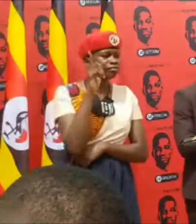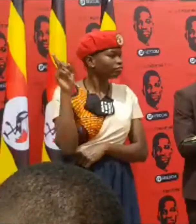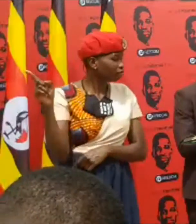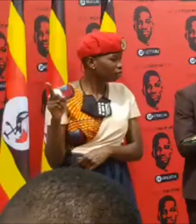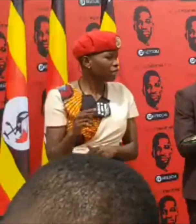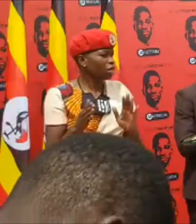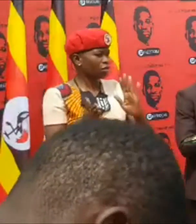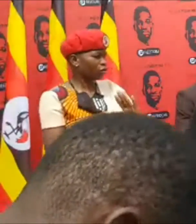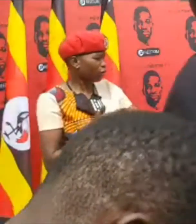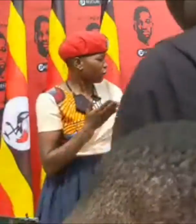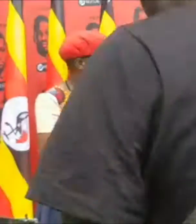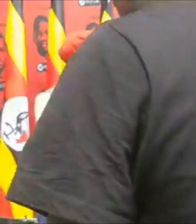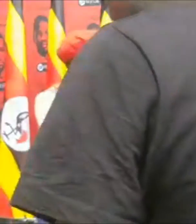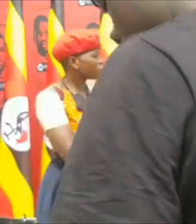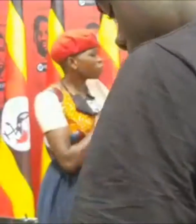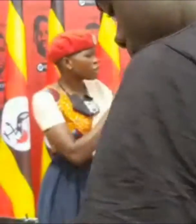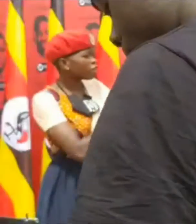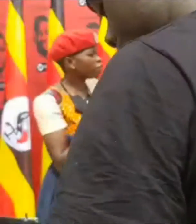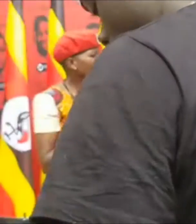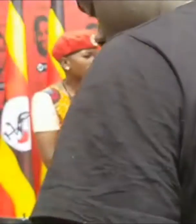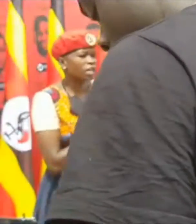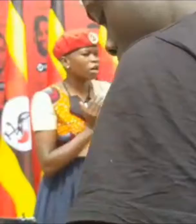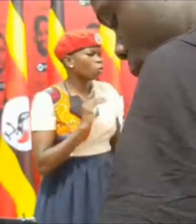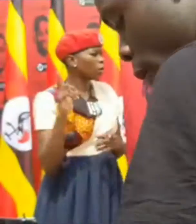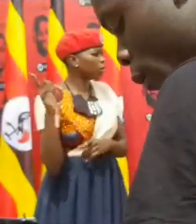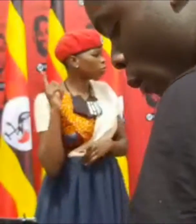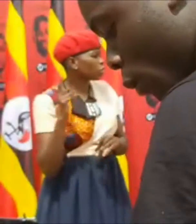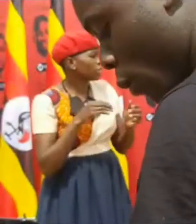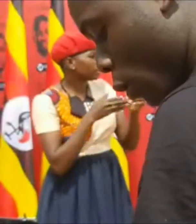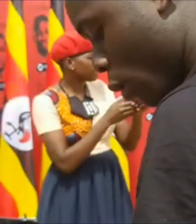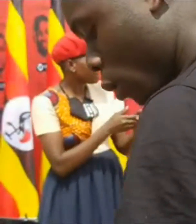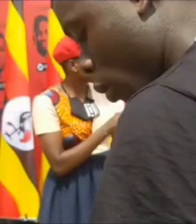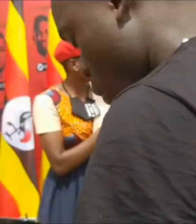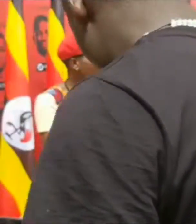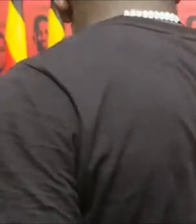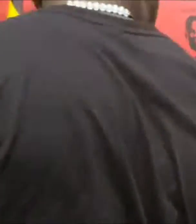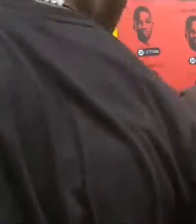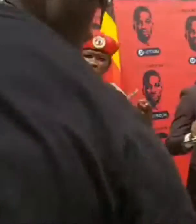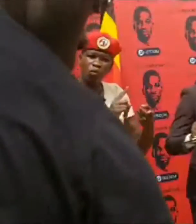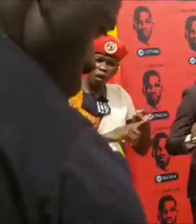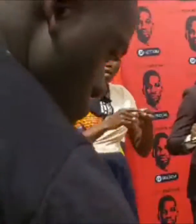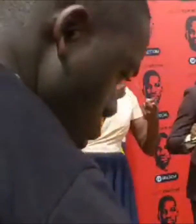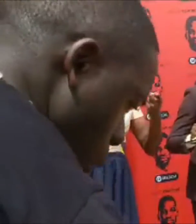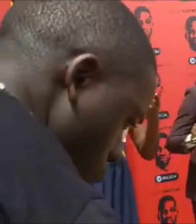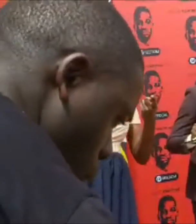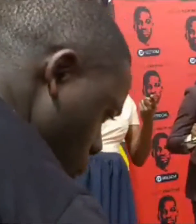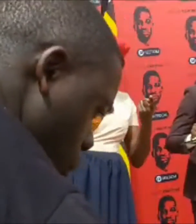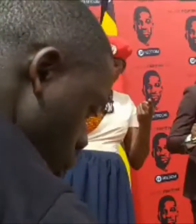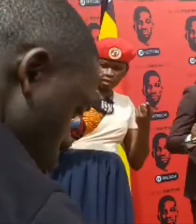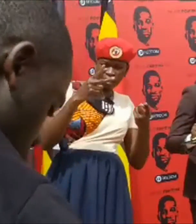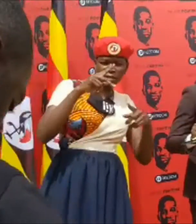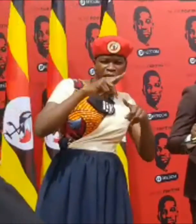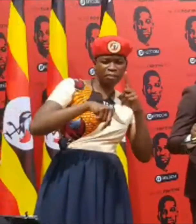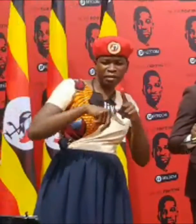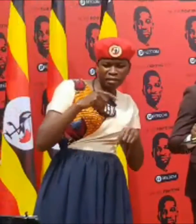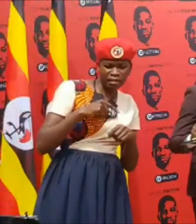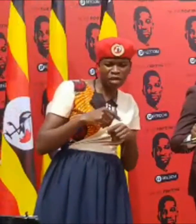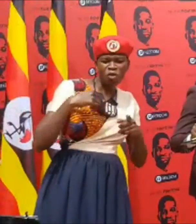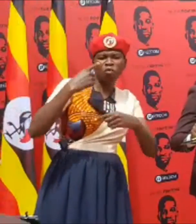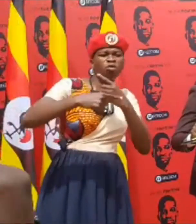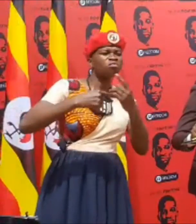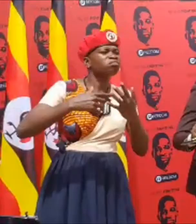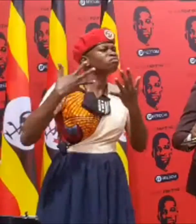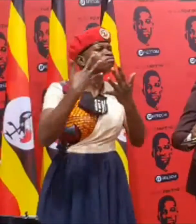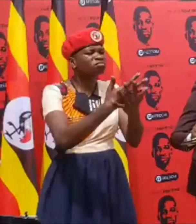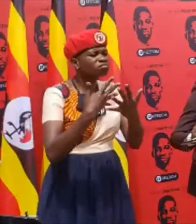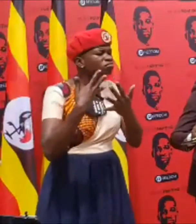Very quickly, before I invite my colleague leaders, one, we have seen as a party the continuous arrests of